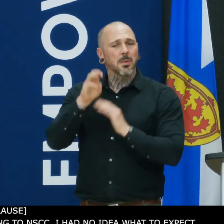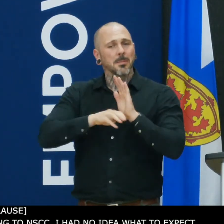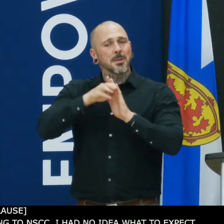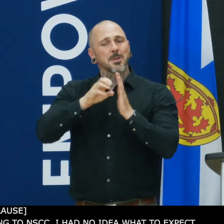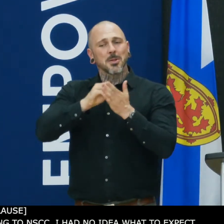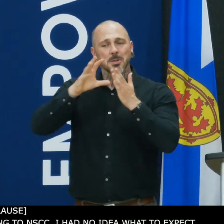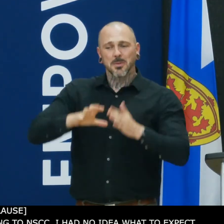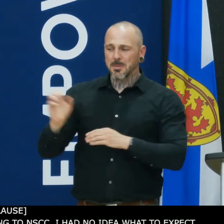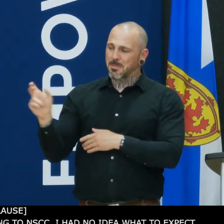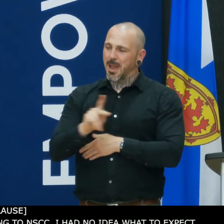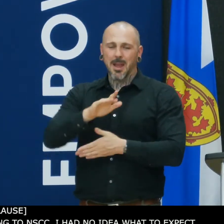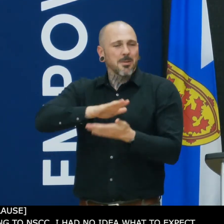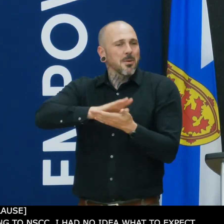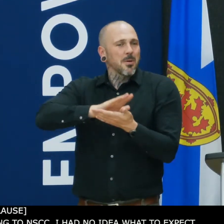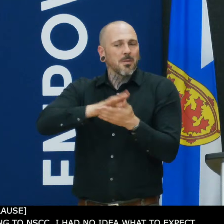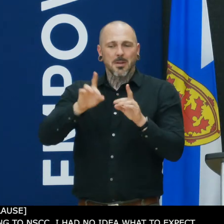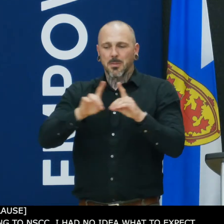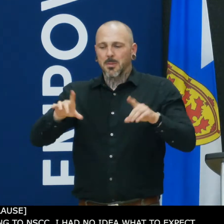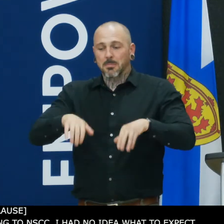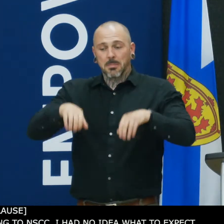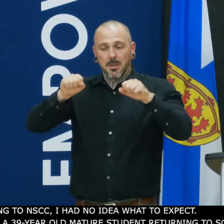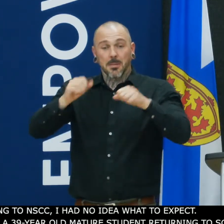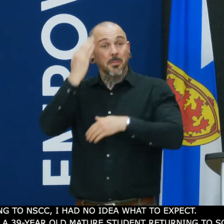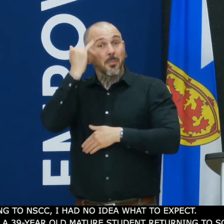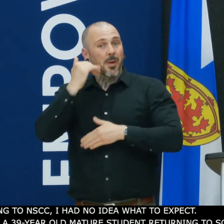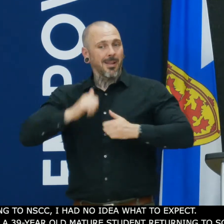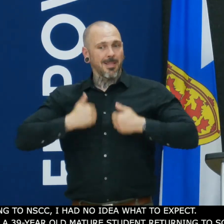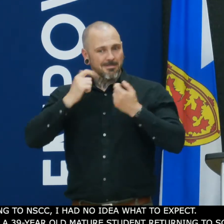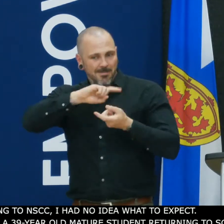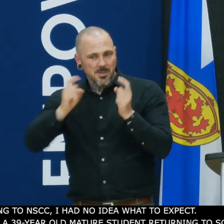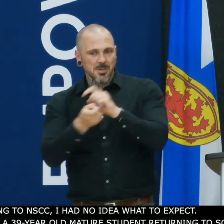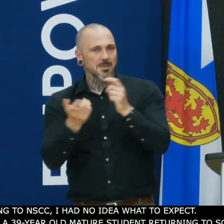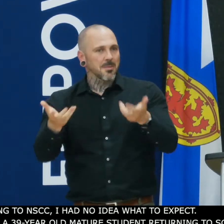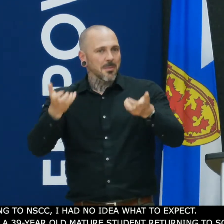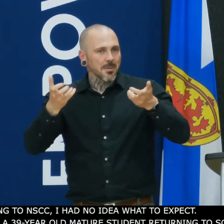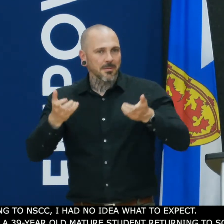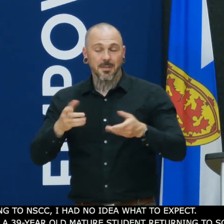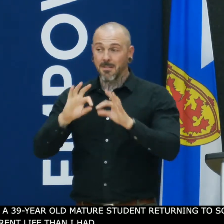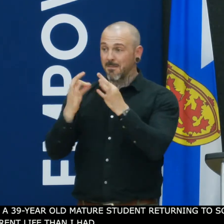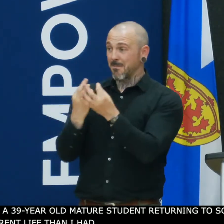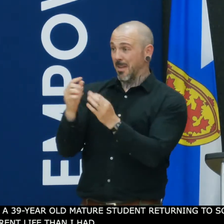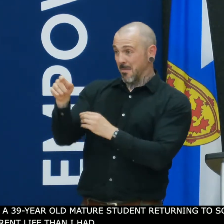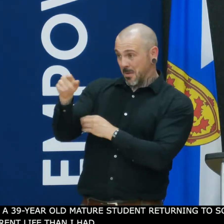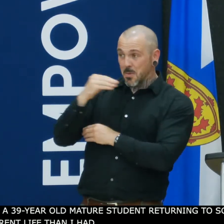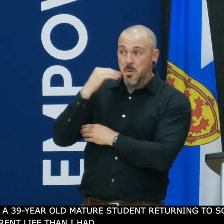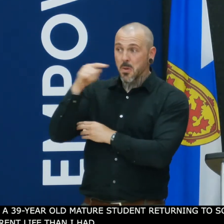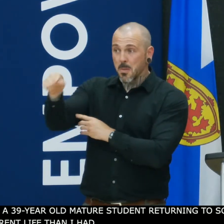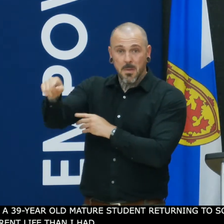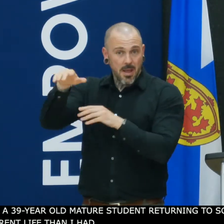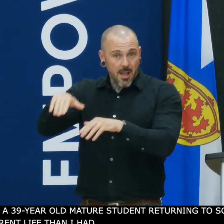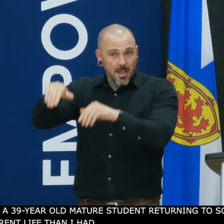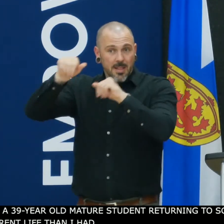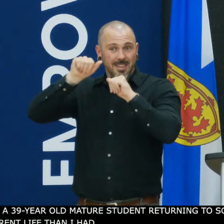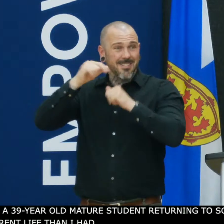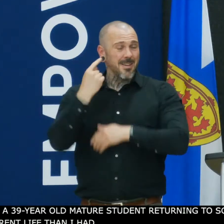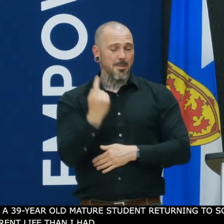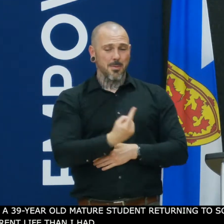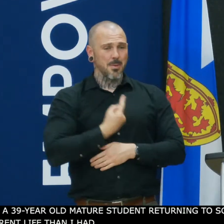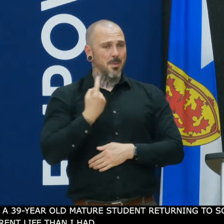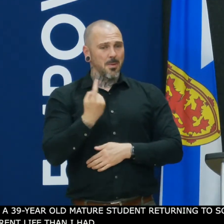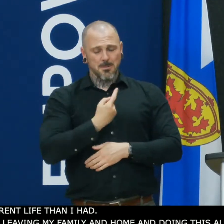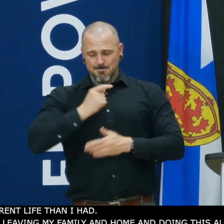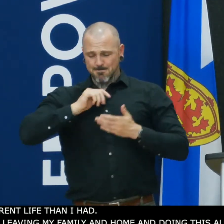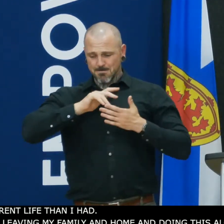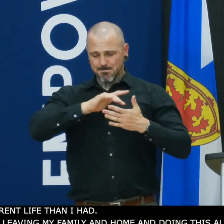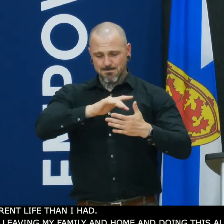diploma because I wanted a different life than I had. I was leaving my family and home and doing this alone. More than fear